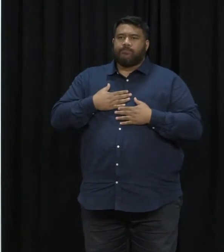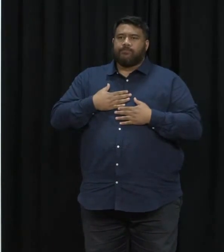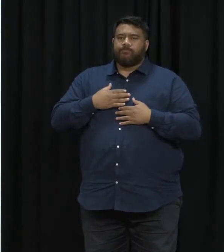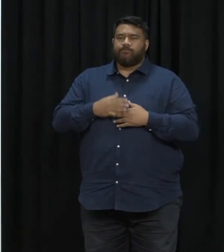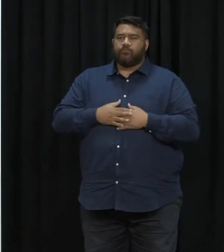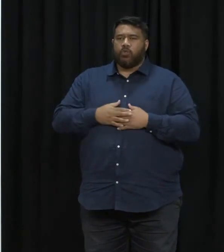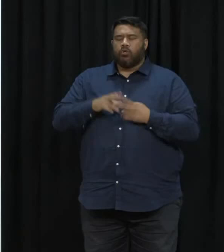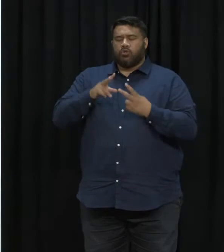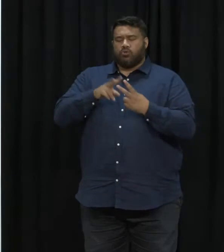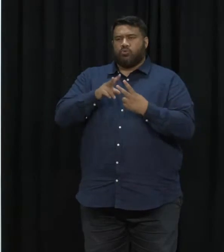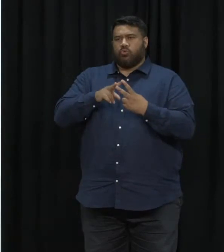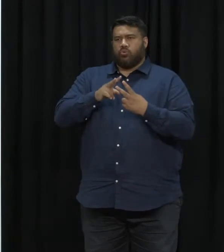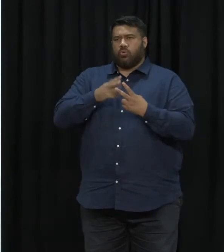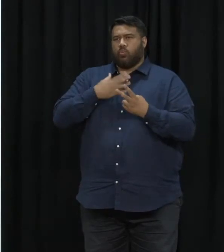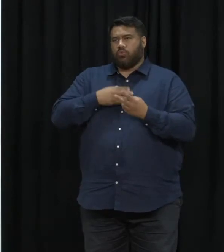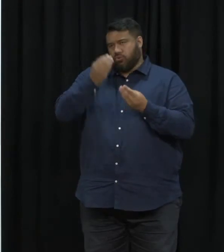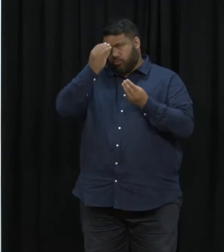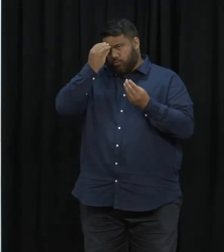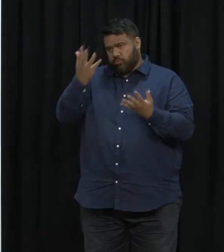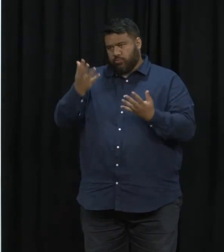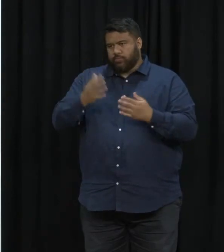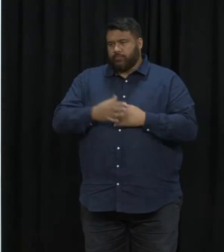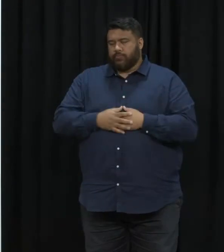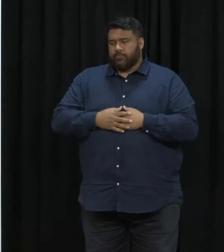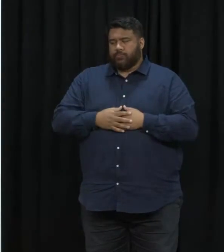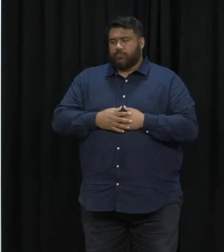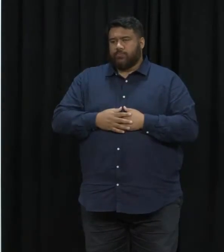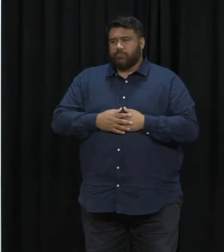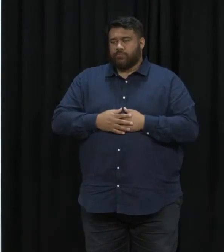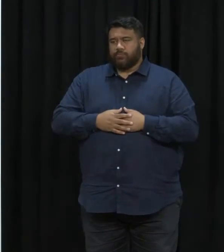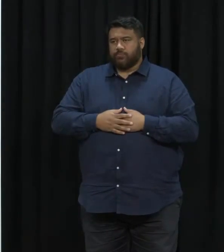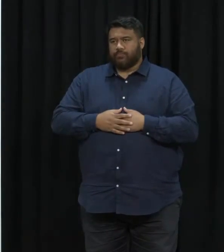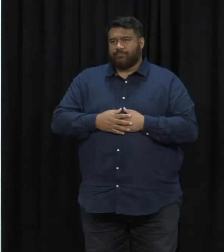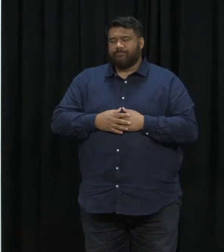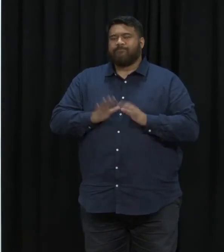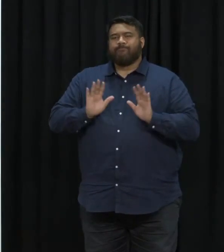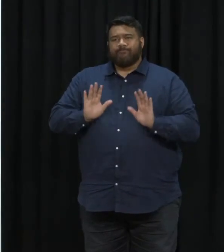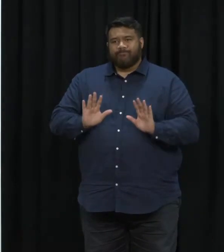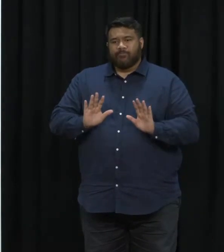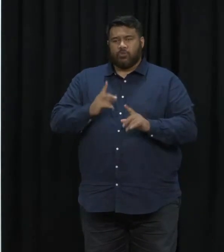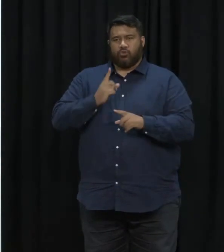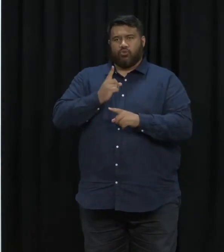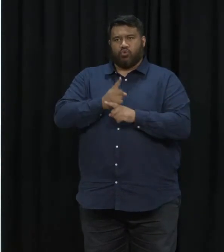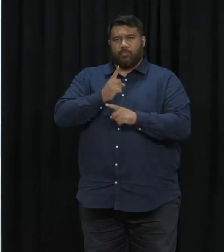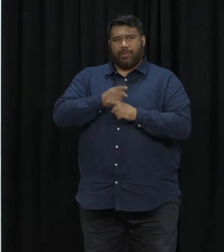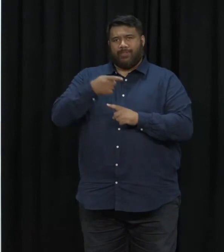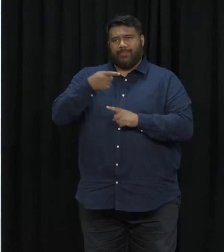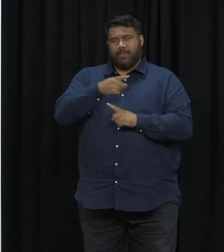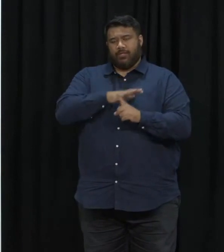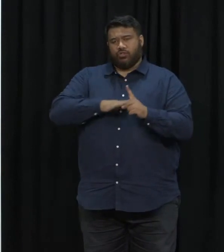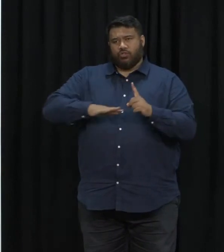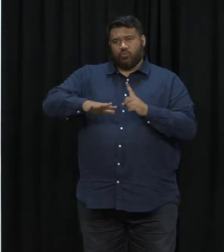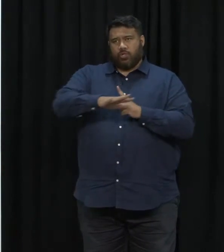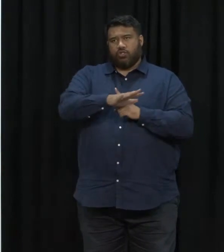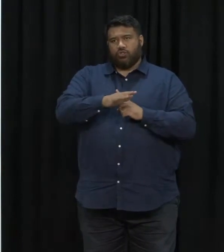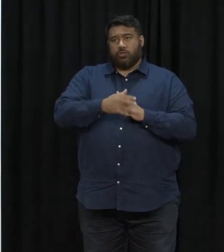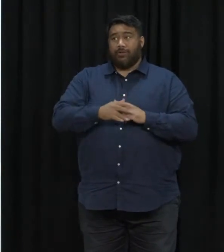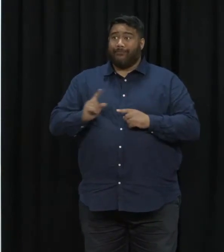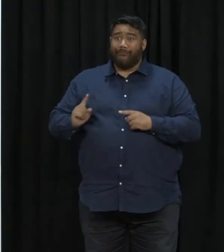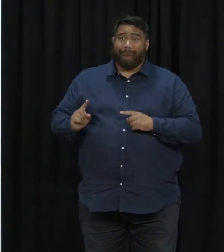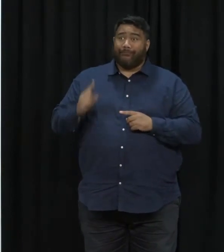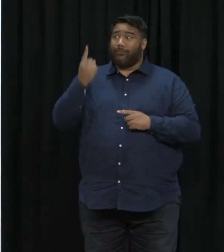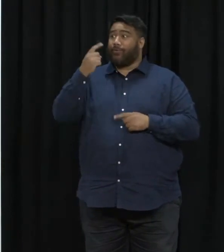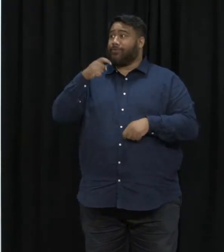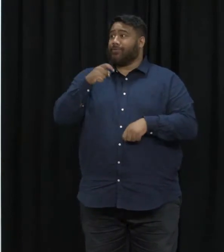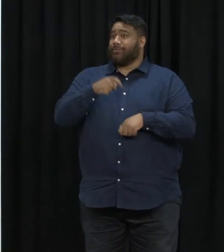on that are relevant to that. The first is to just give some context. This is not the first time we